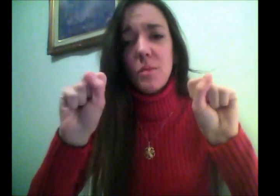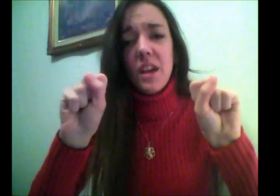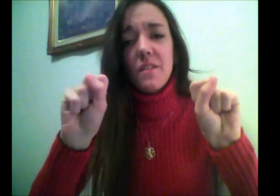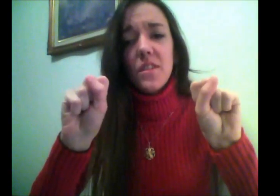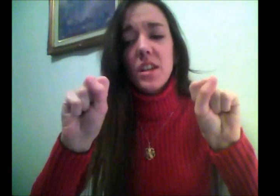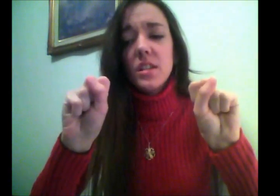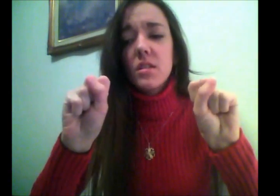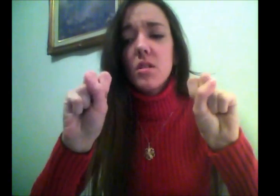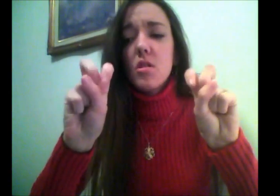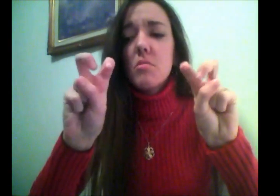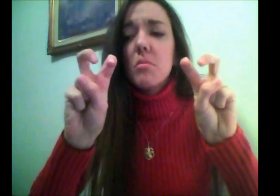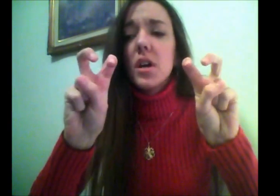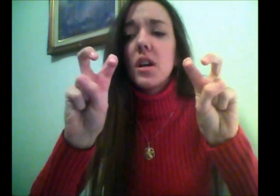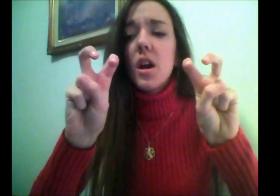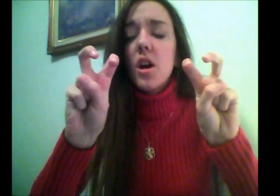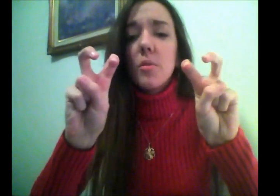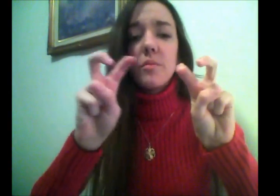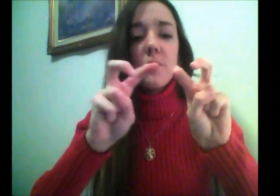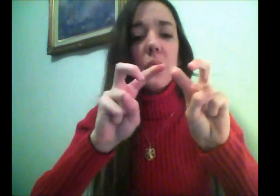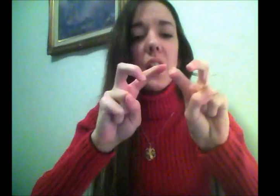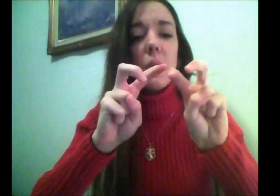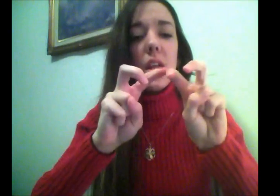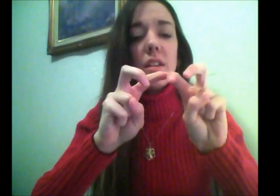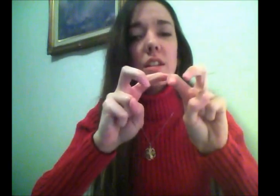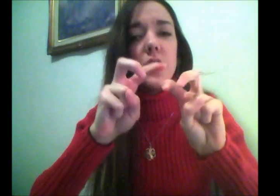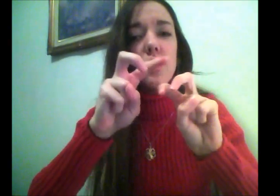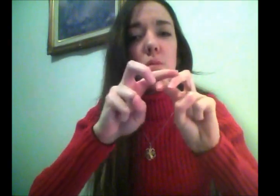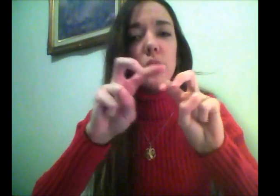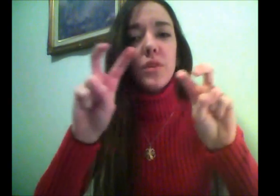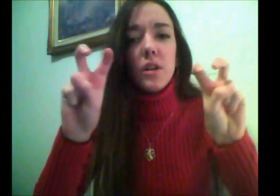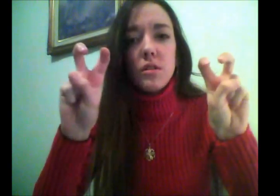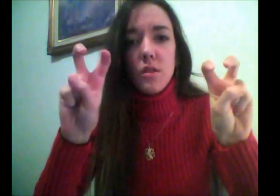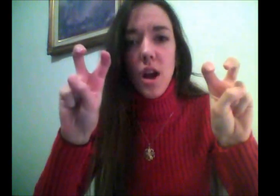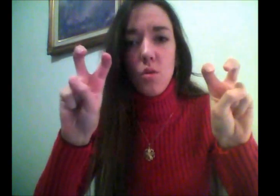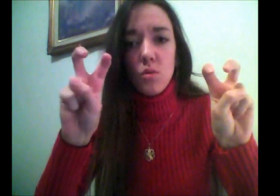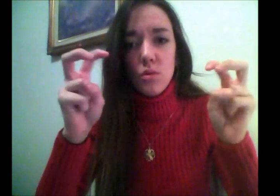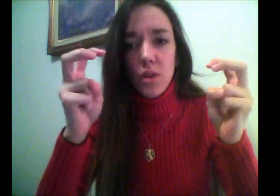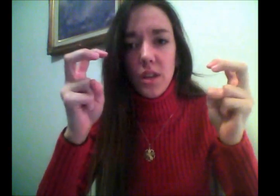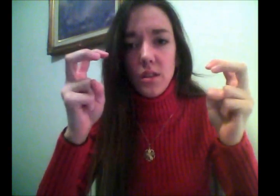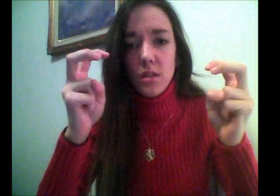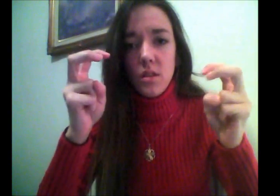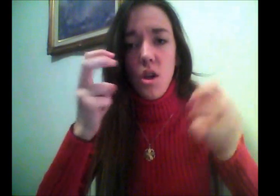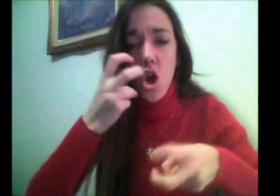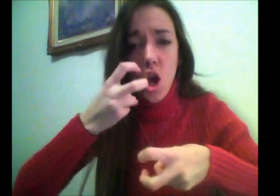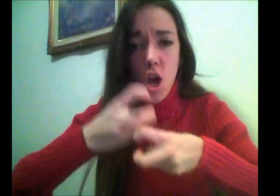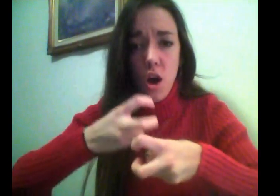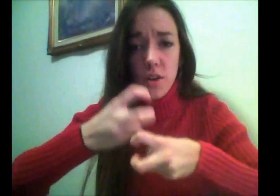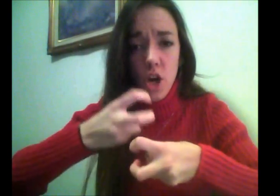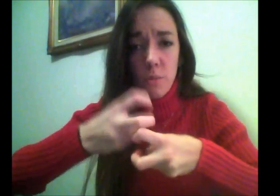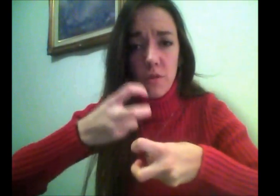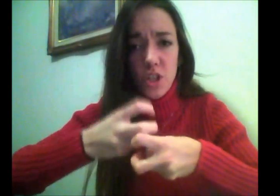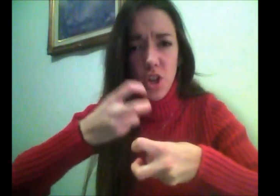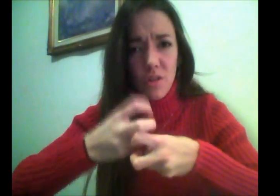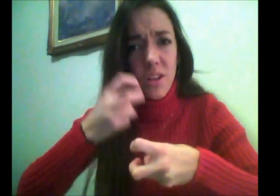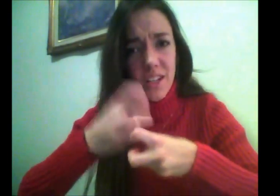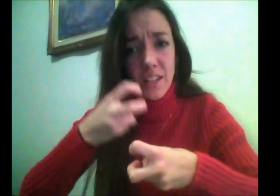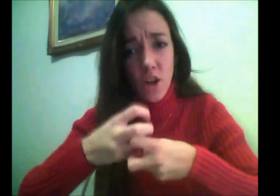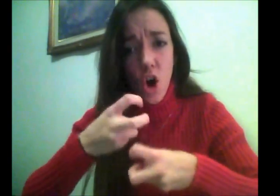a fist, but index finger and middle fingers are out like this, on top of each other. Is it